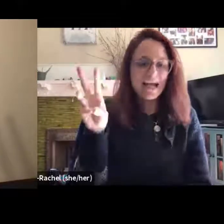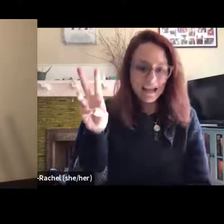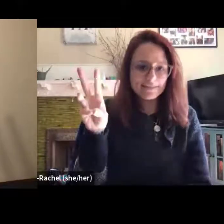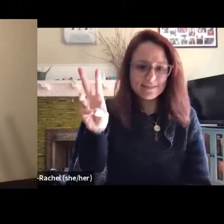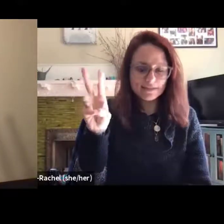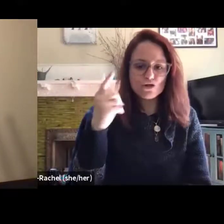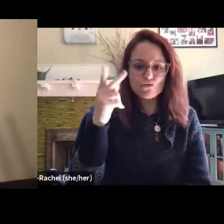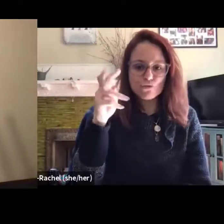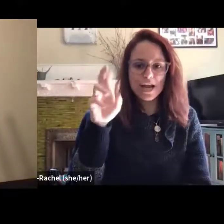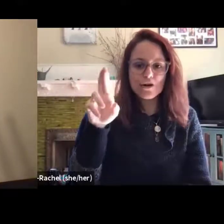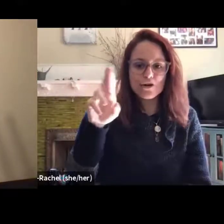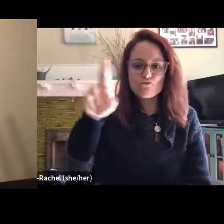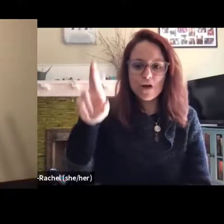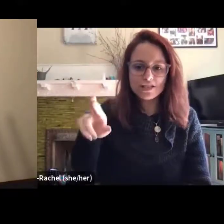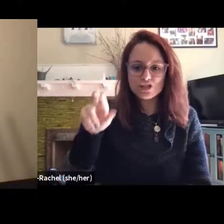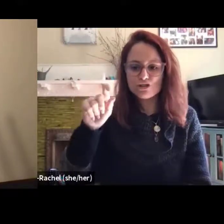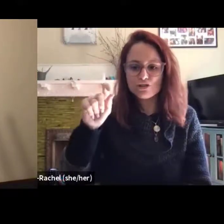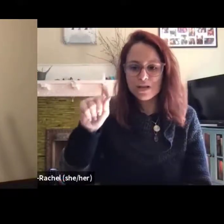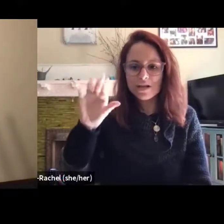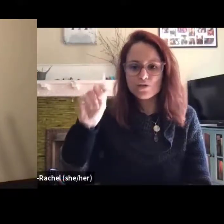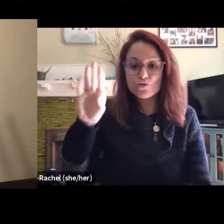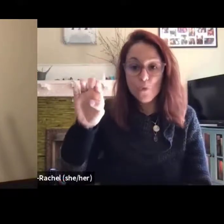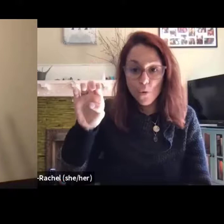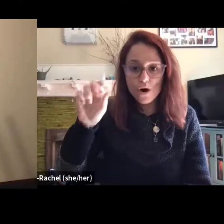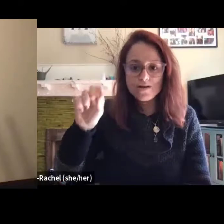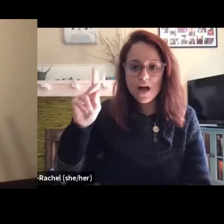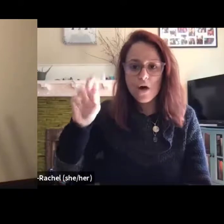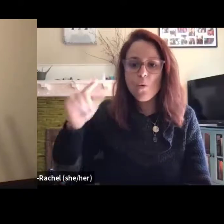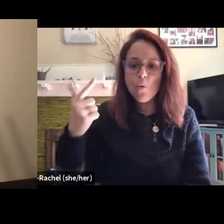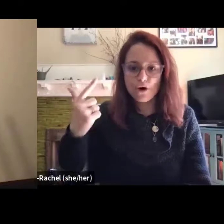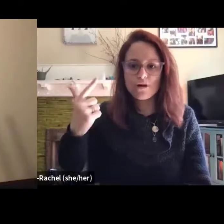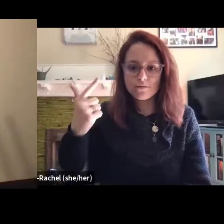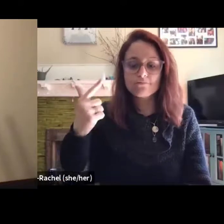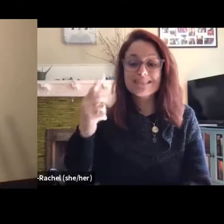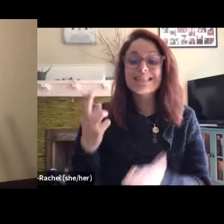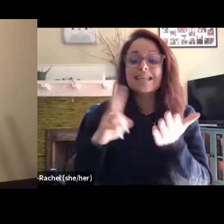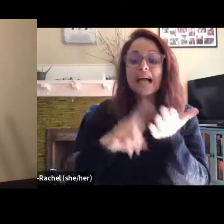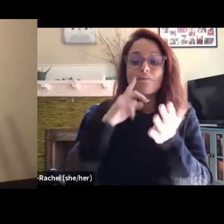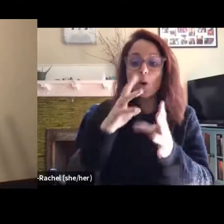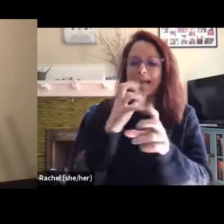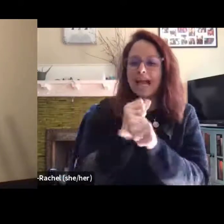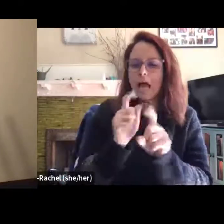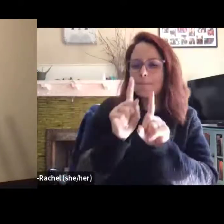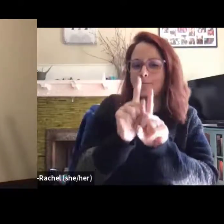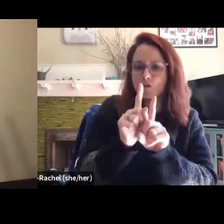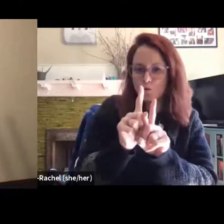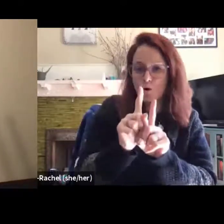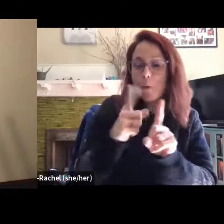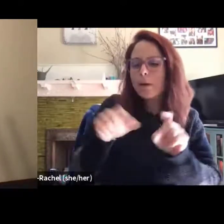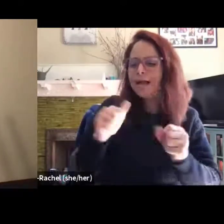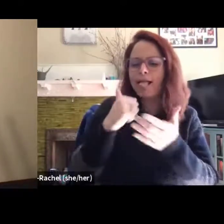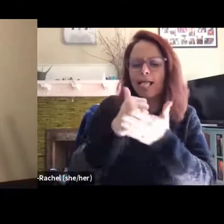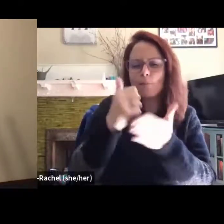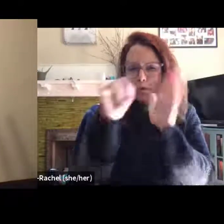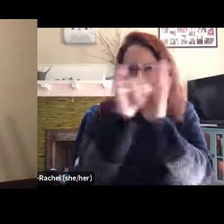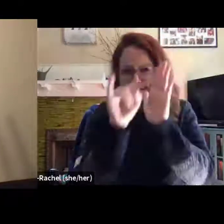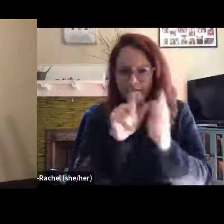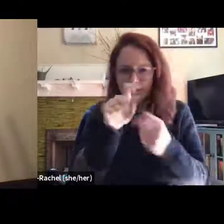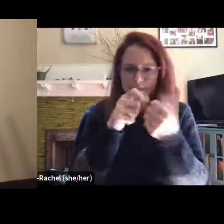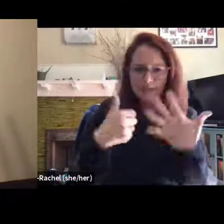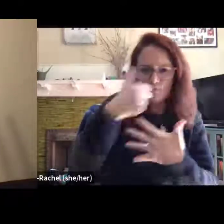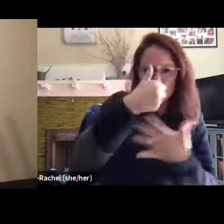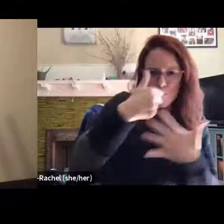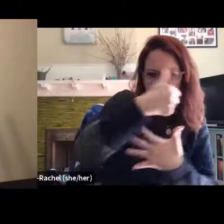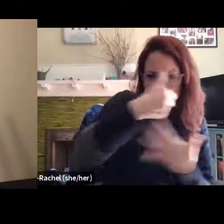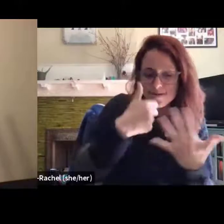greaterrochester.score.org and sign up for Get a Mentor. We can help you identify some of these priorities for you and help